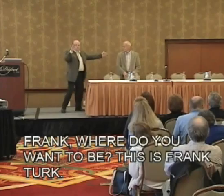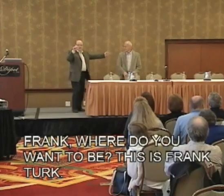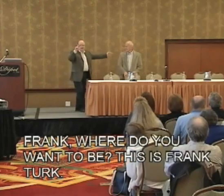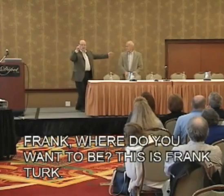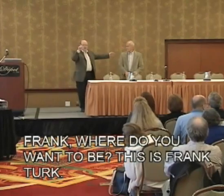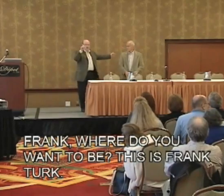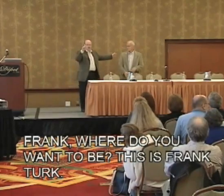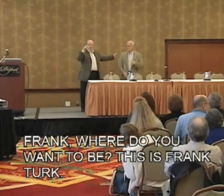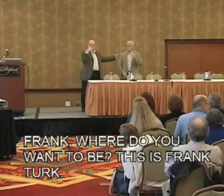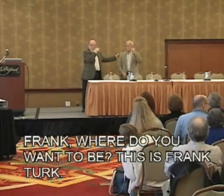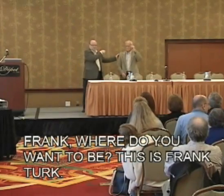This is Frank Turk,